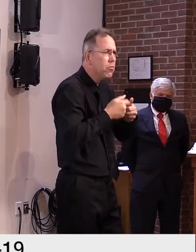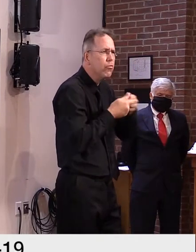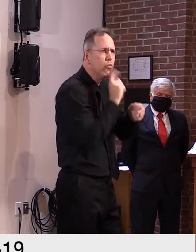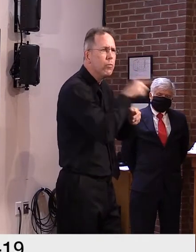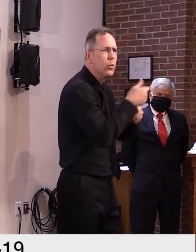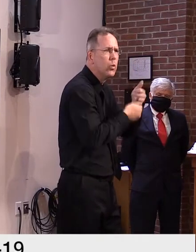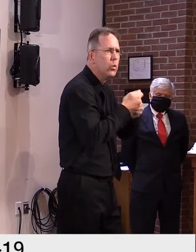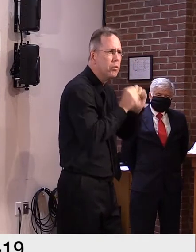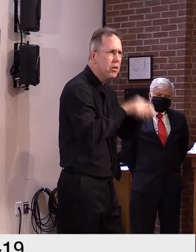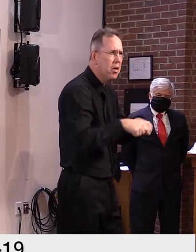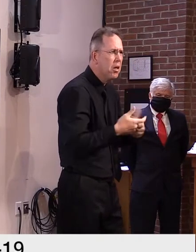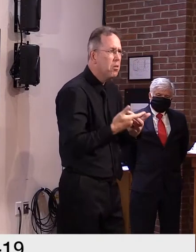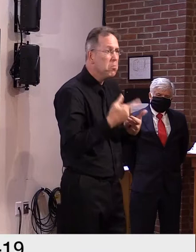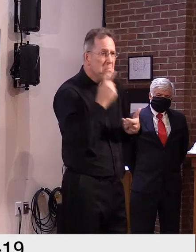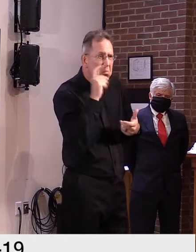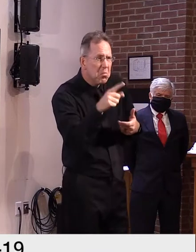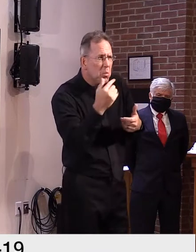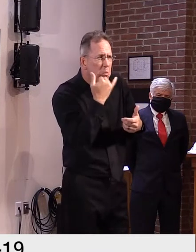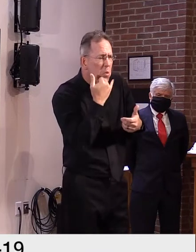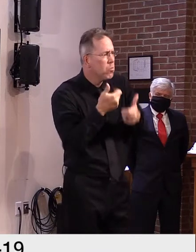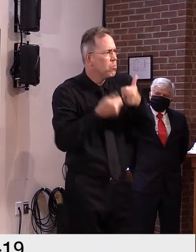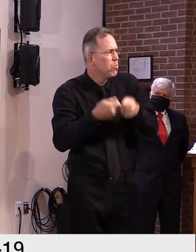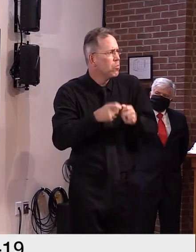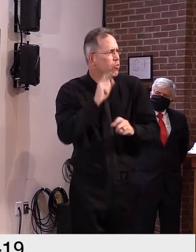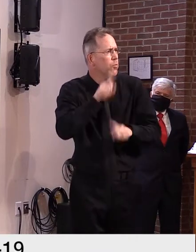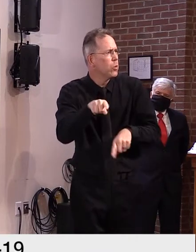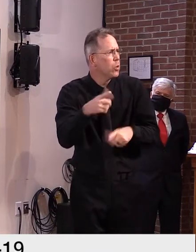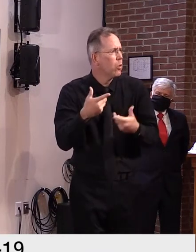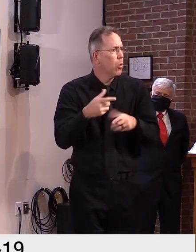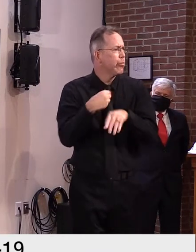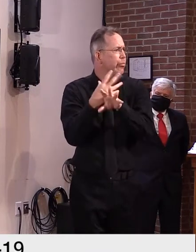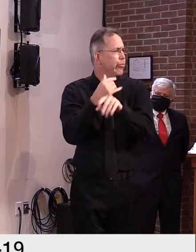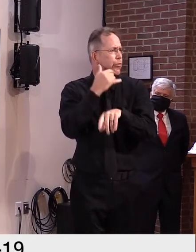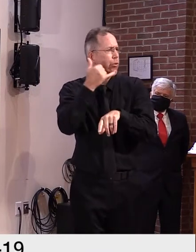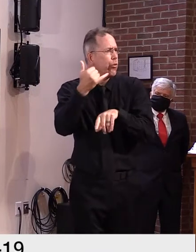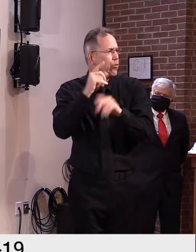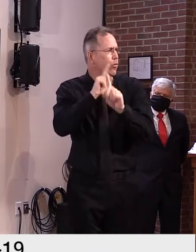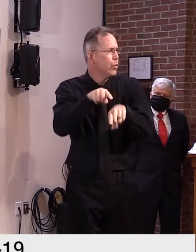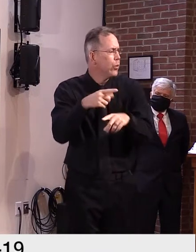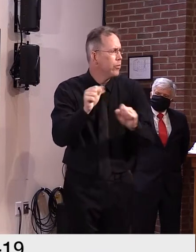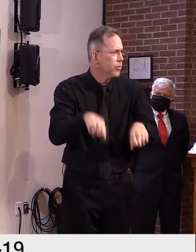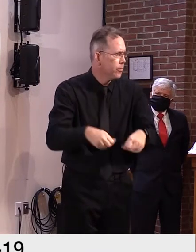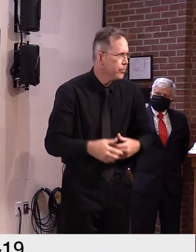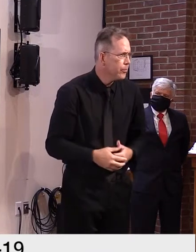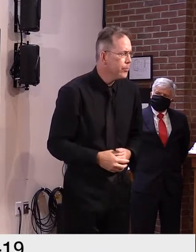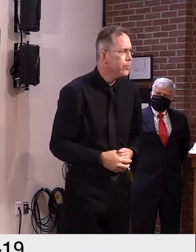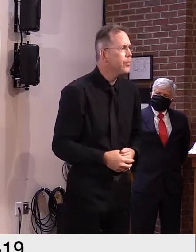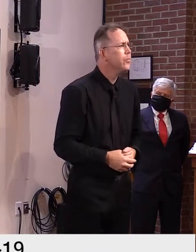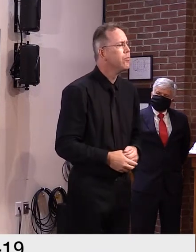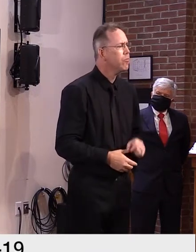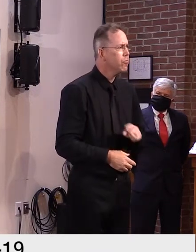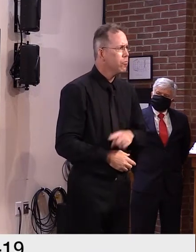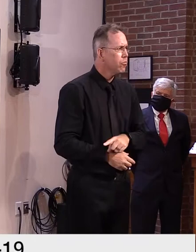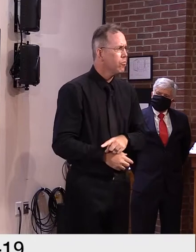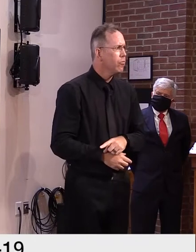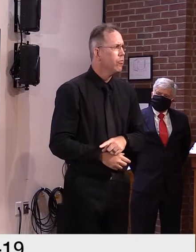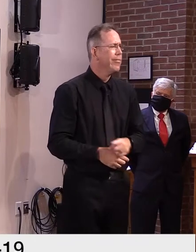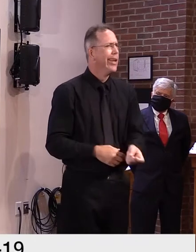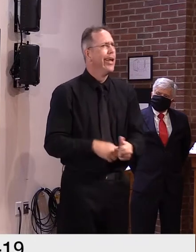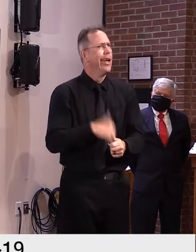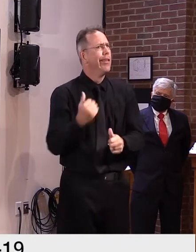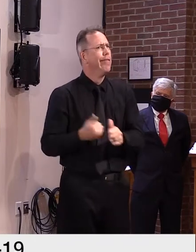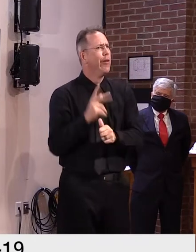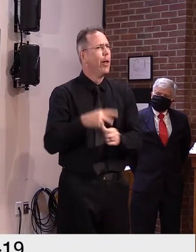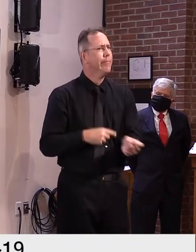something suspicious. Thank you. I also have a question for Dr. Levine to follow up on your comment